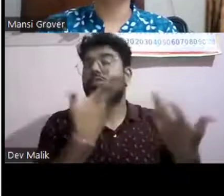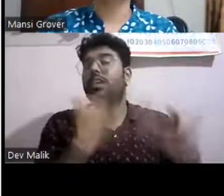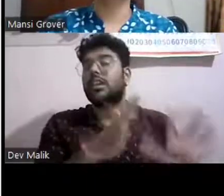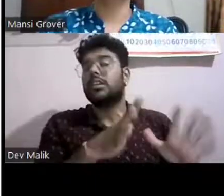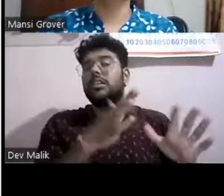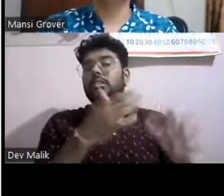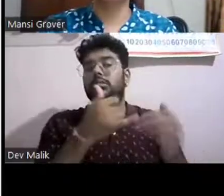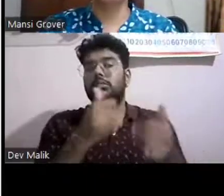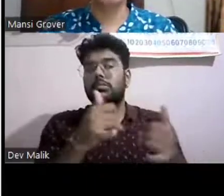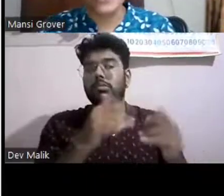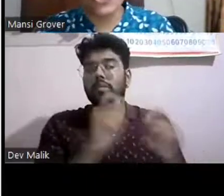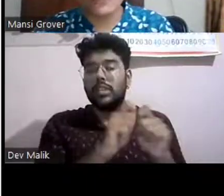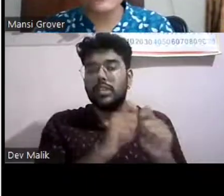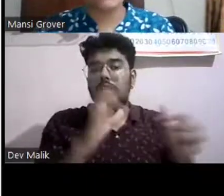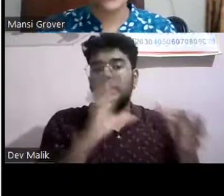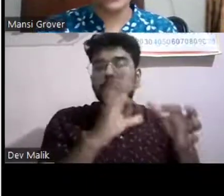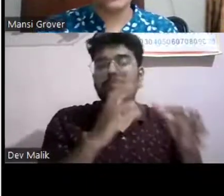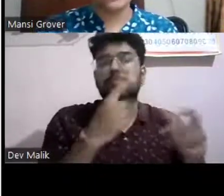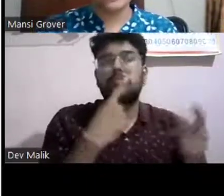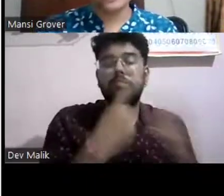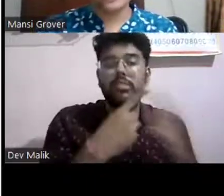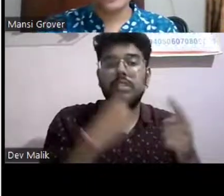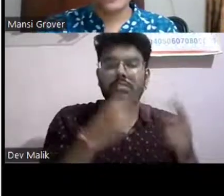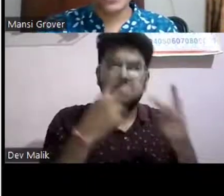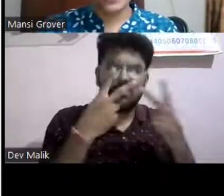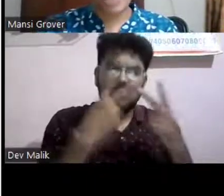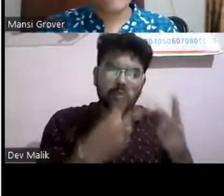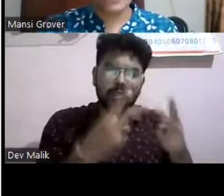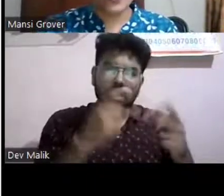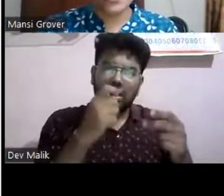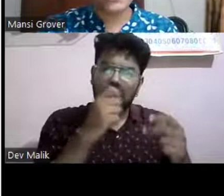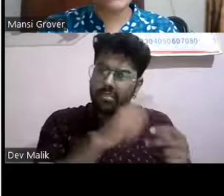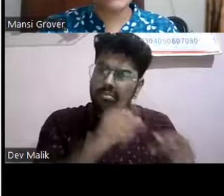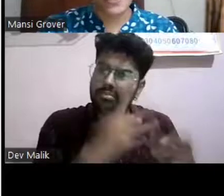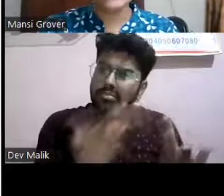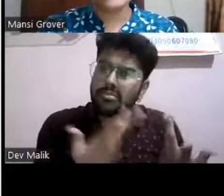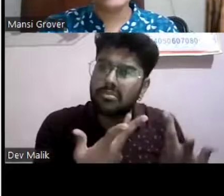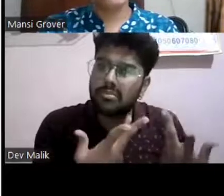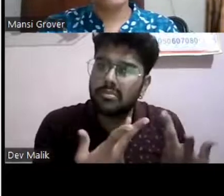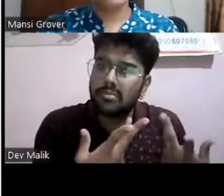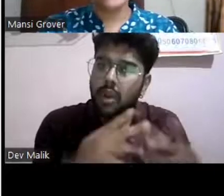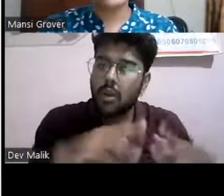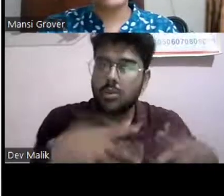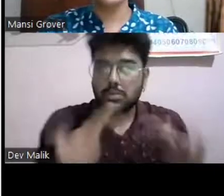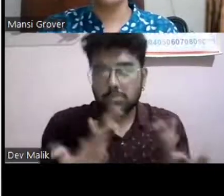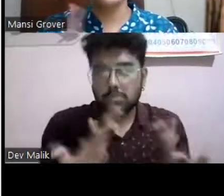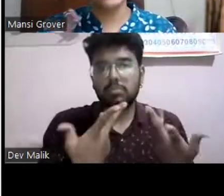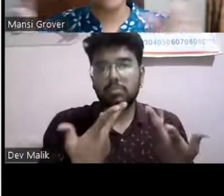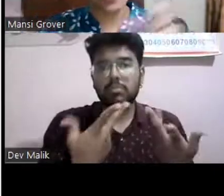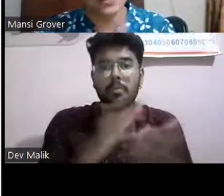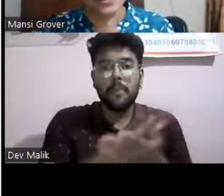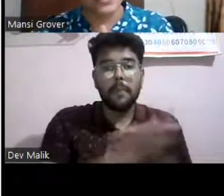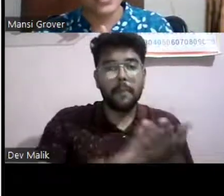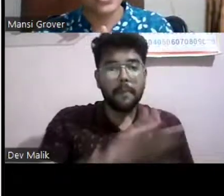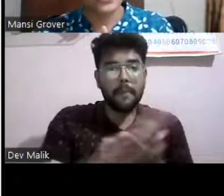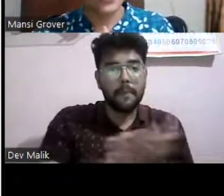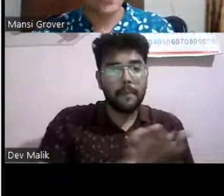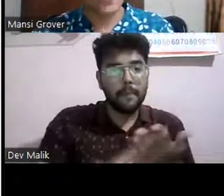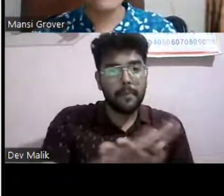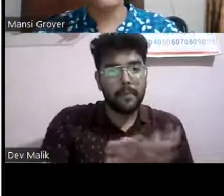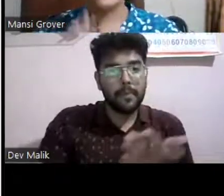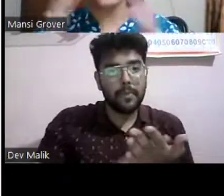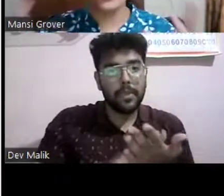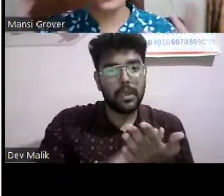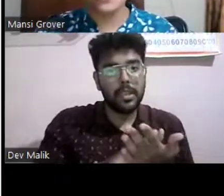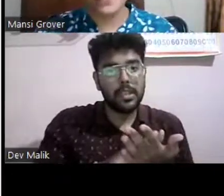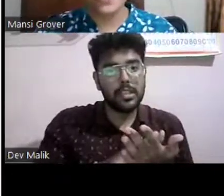as signifying of something? Are we looking them as basically a synecdoche of